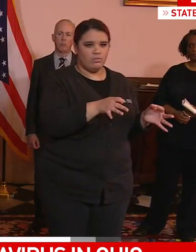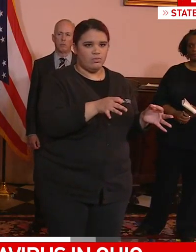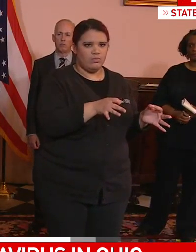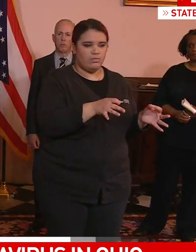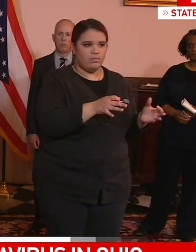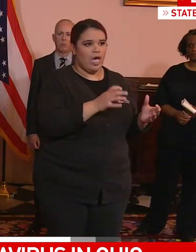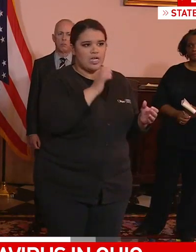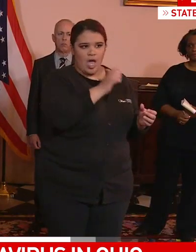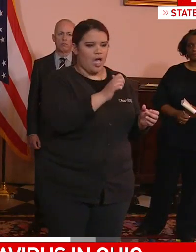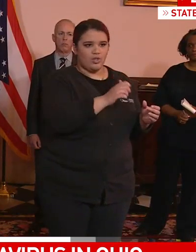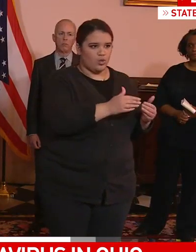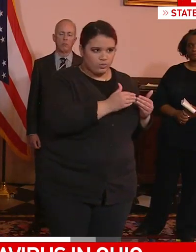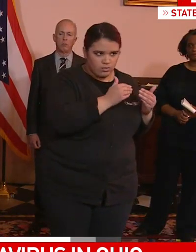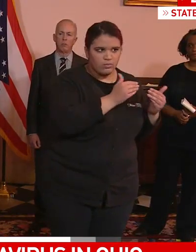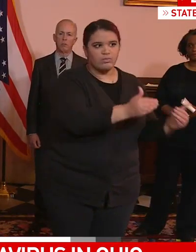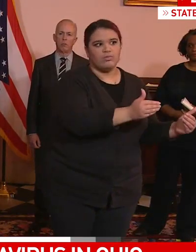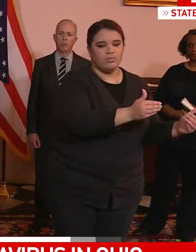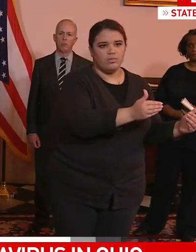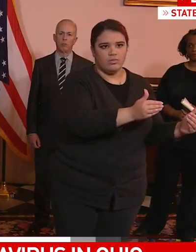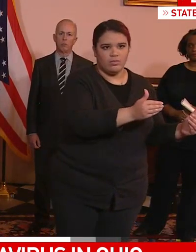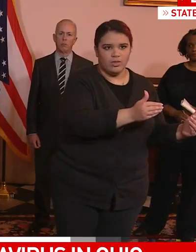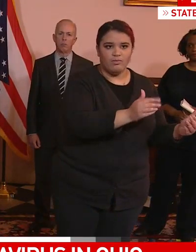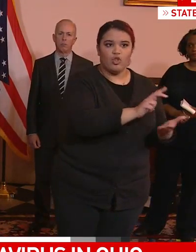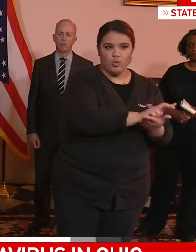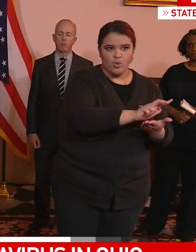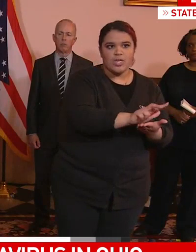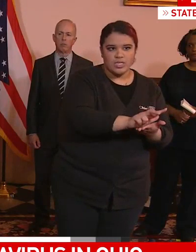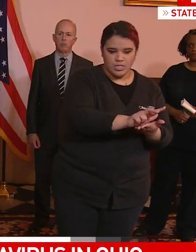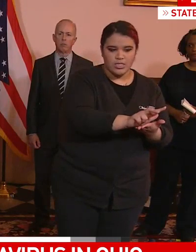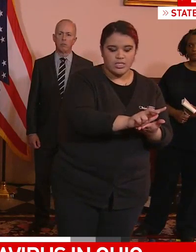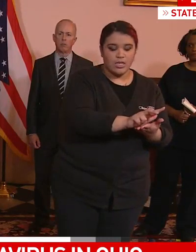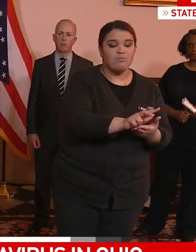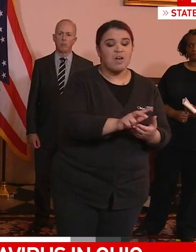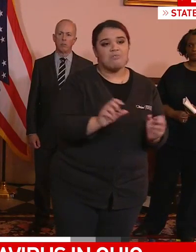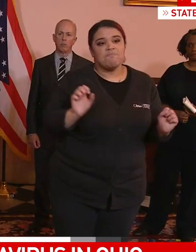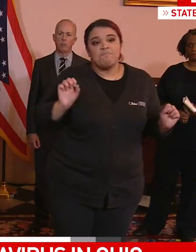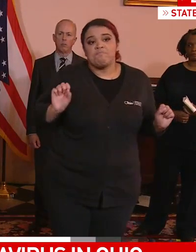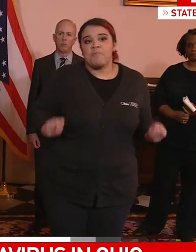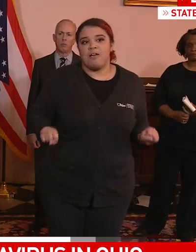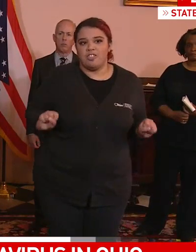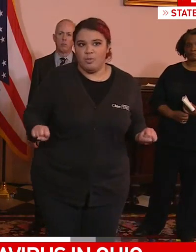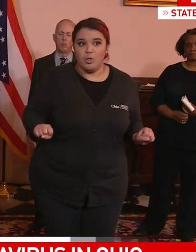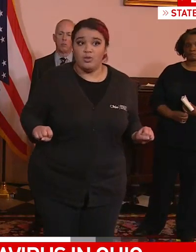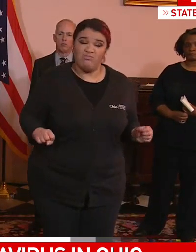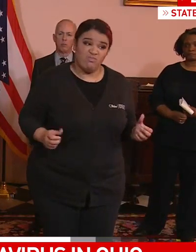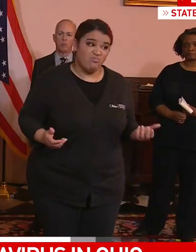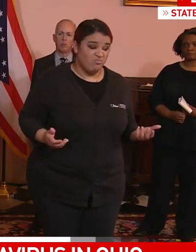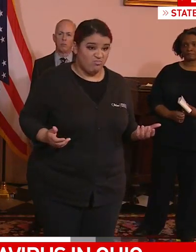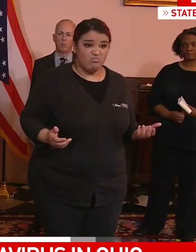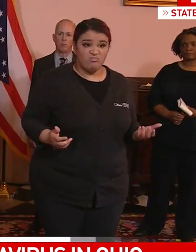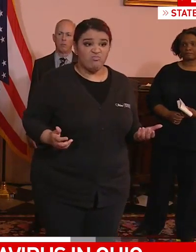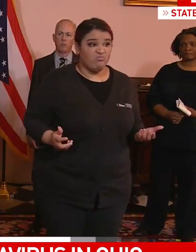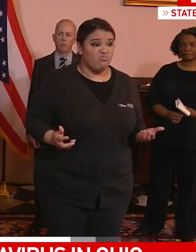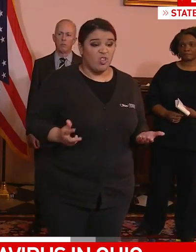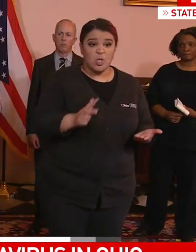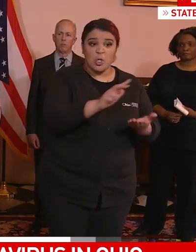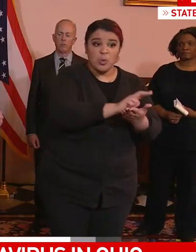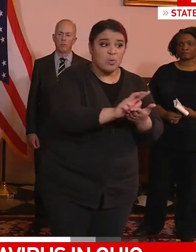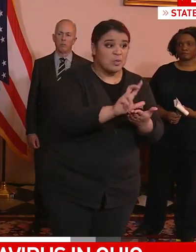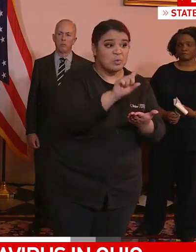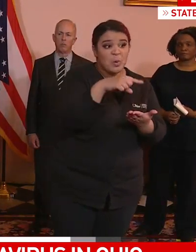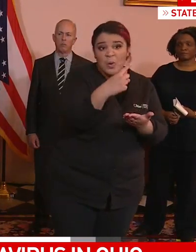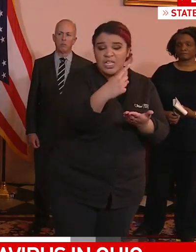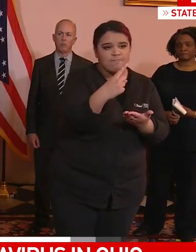very heavy that period is going to go on for an extended period of time. And so we want the learning to